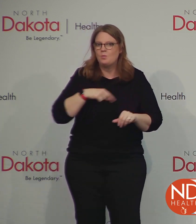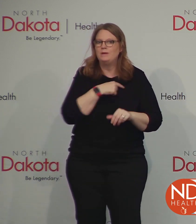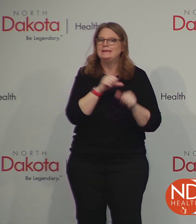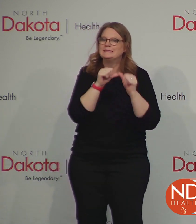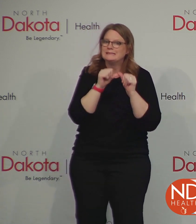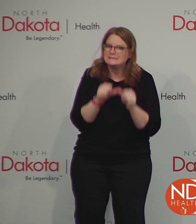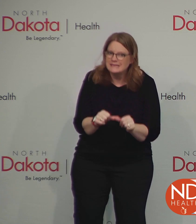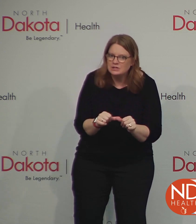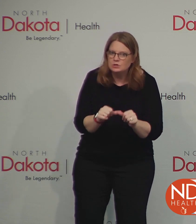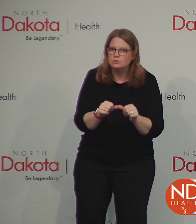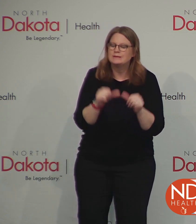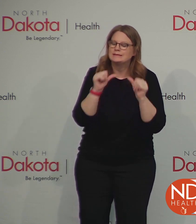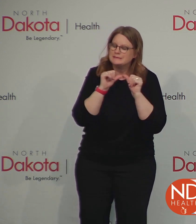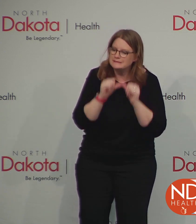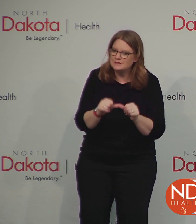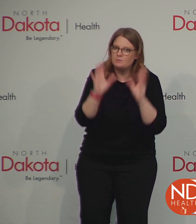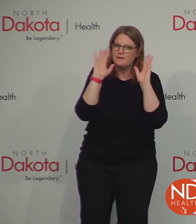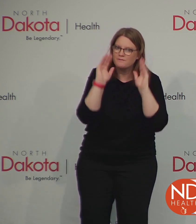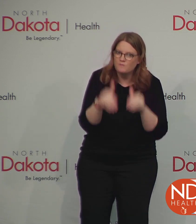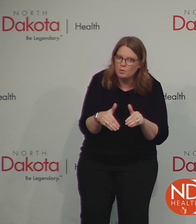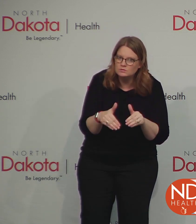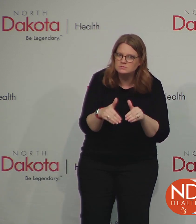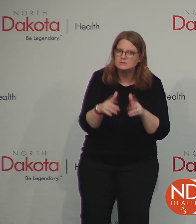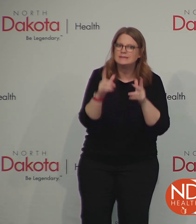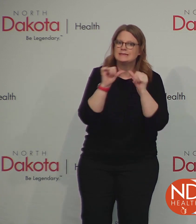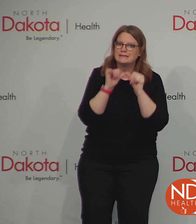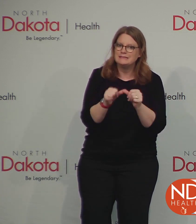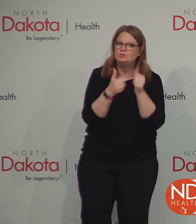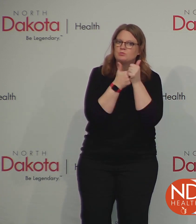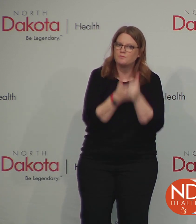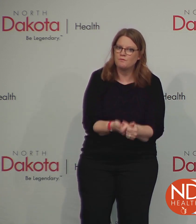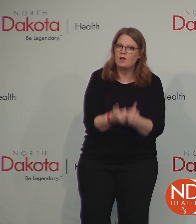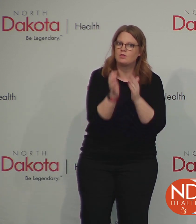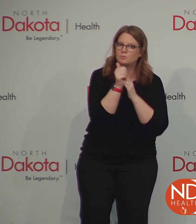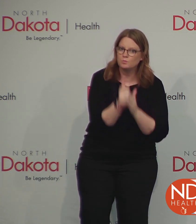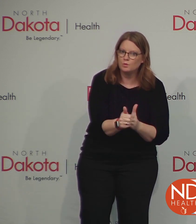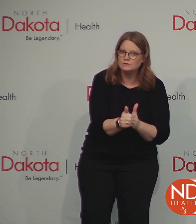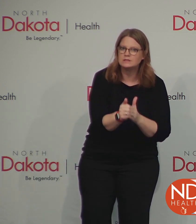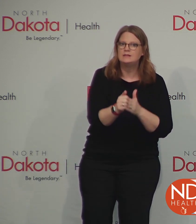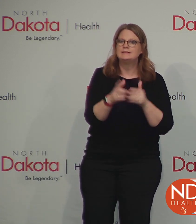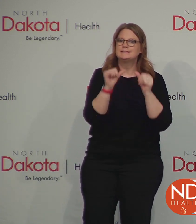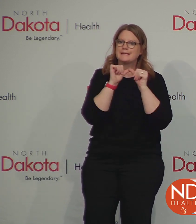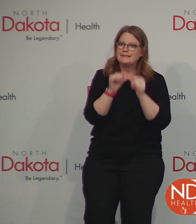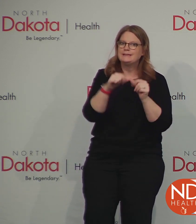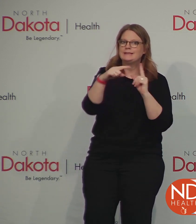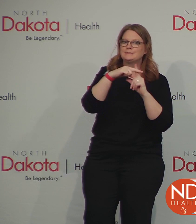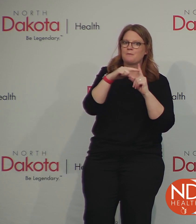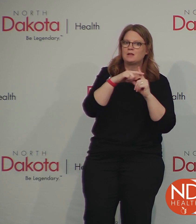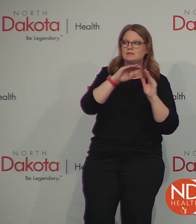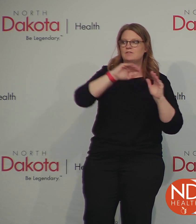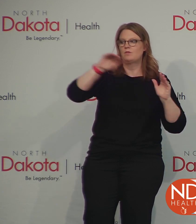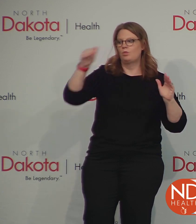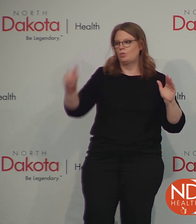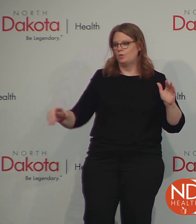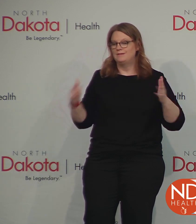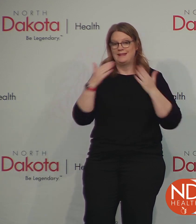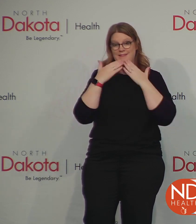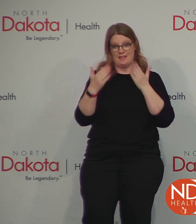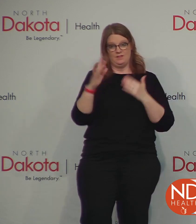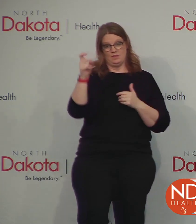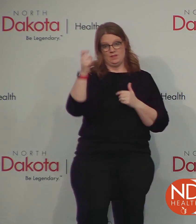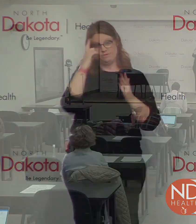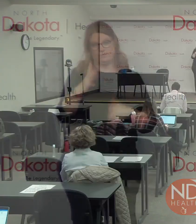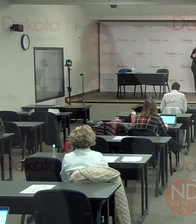pandemic, and we thank you for taking steps that help us continue these positive trends. And I thank the Governor for his time. Thank you, Governor.